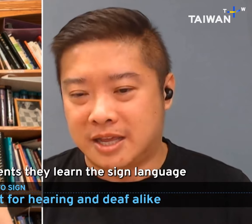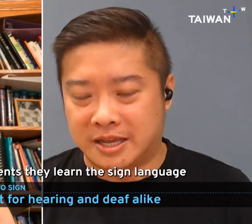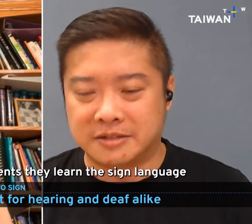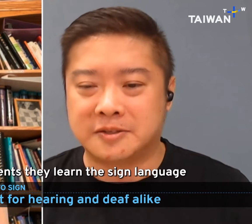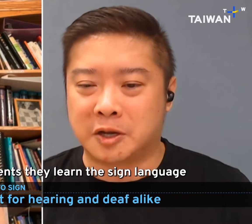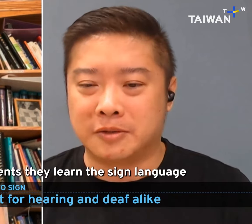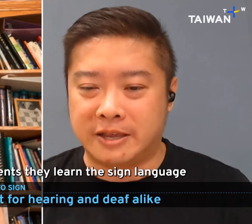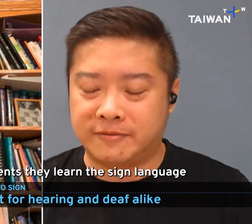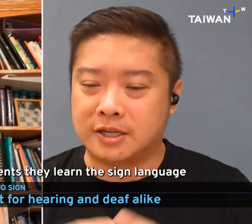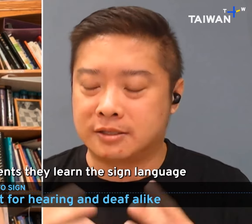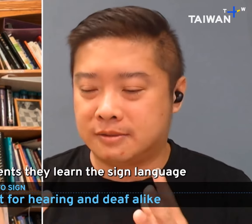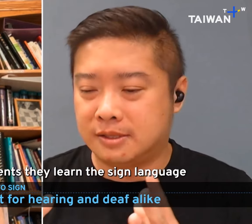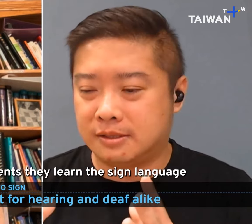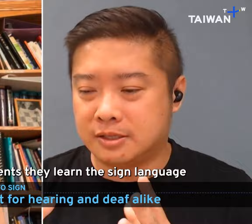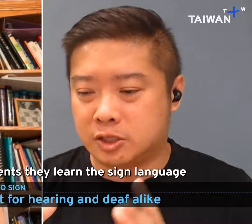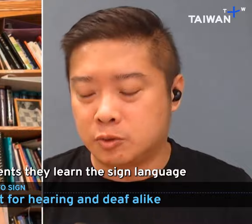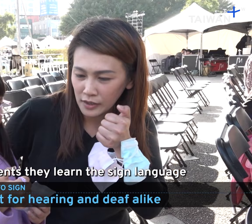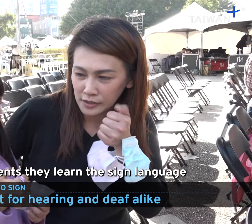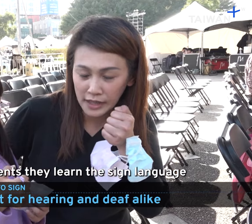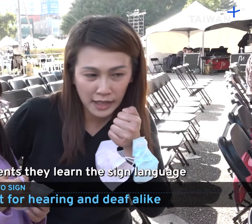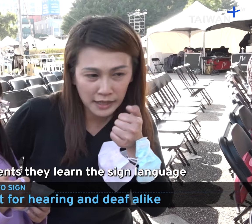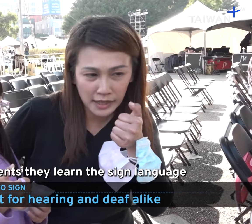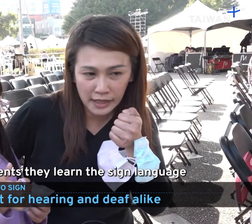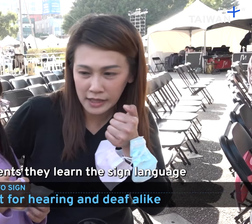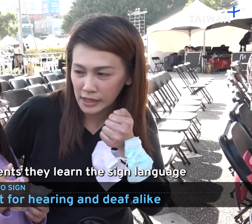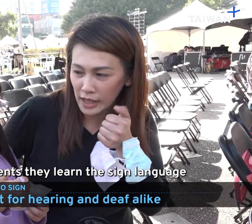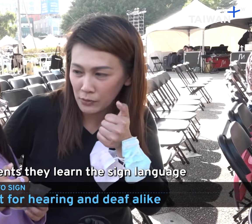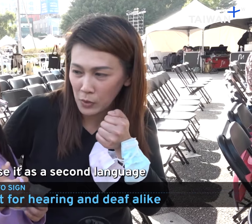And so if the students, they learn the sign language, they can